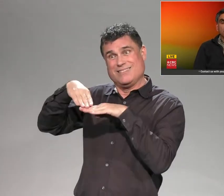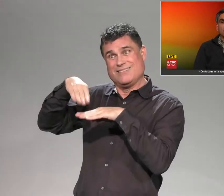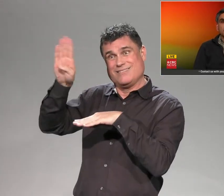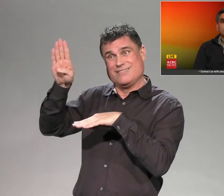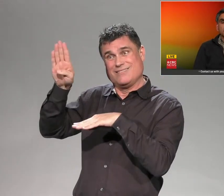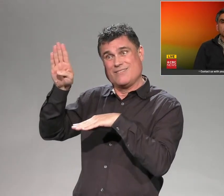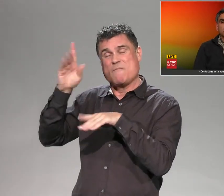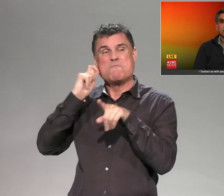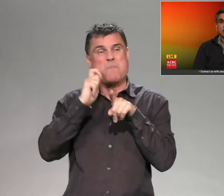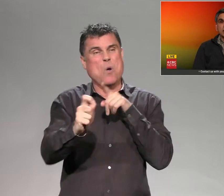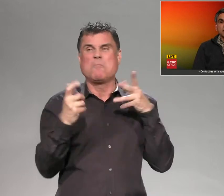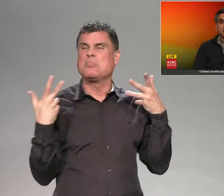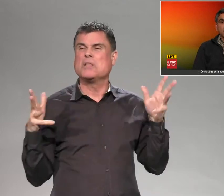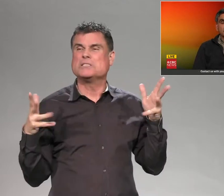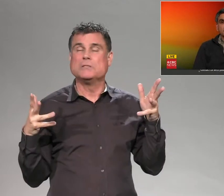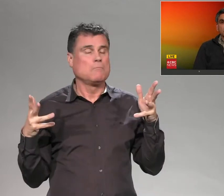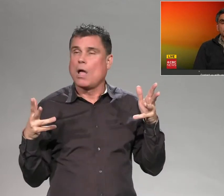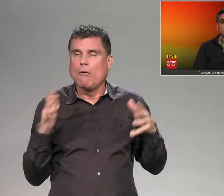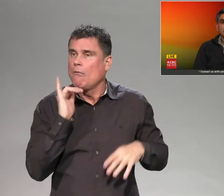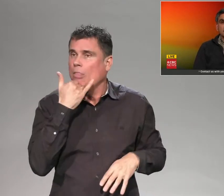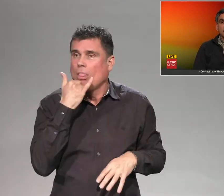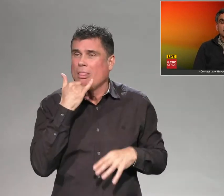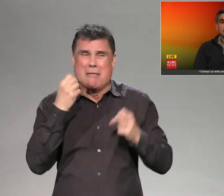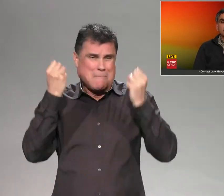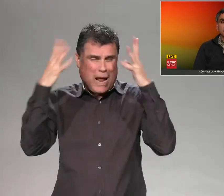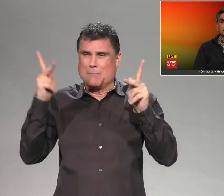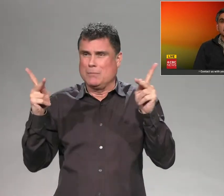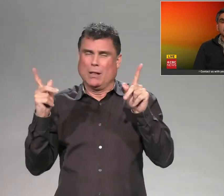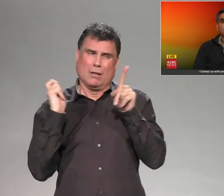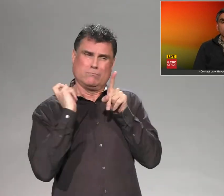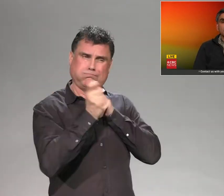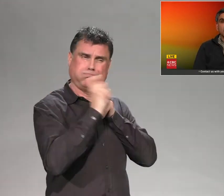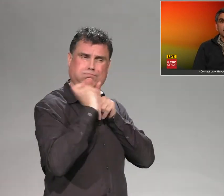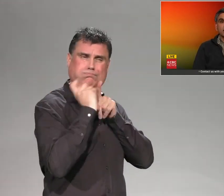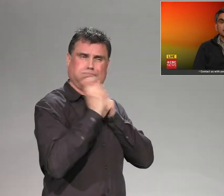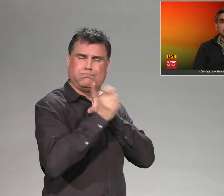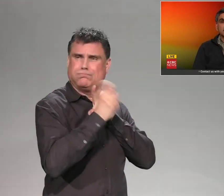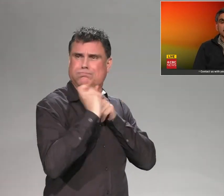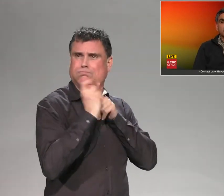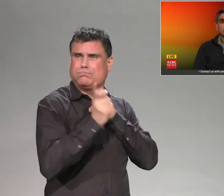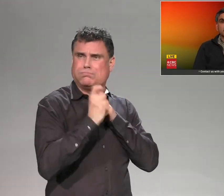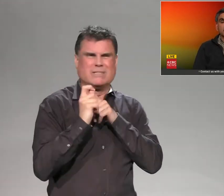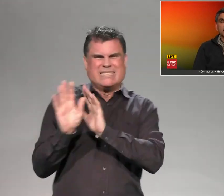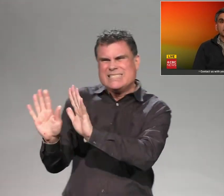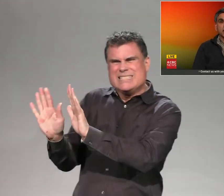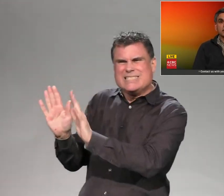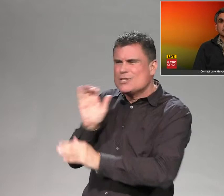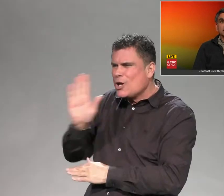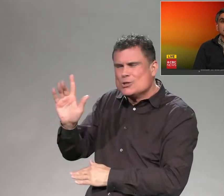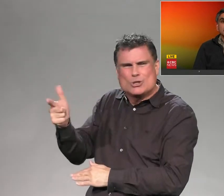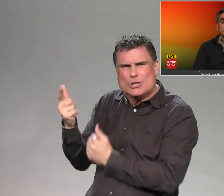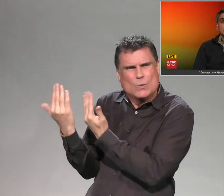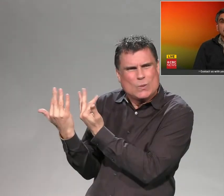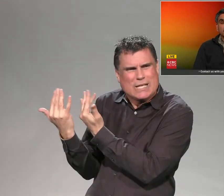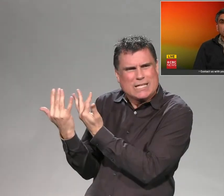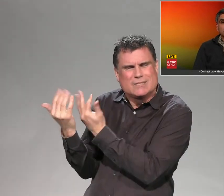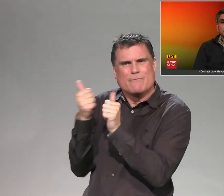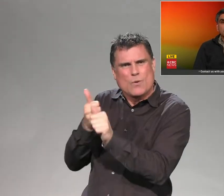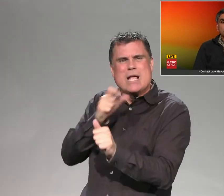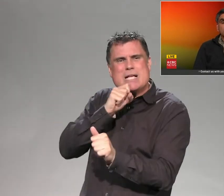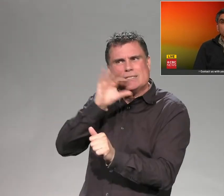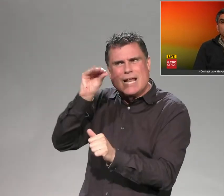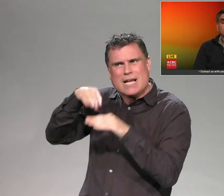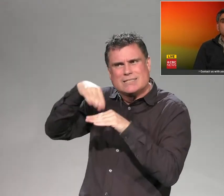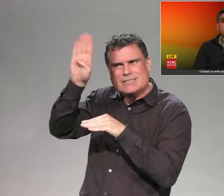know that a lot of people who were not supposed to be vaccinated in this phase still wanted to call in to see if they could somehow get a shot. And then, of course,